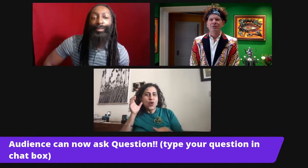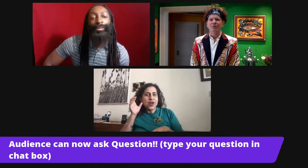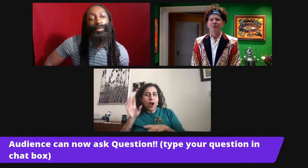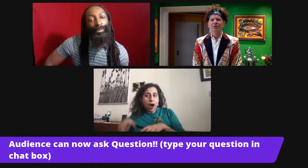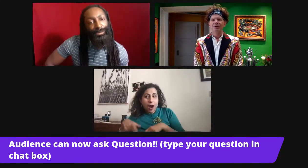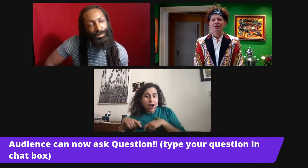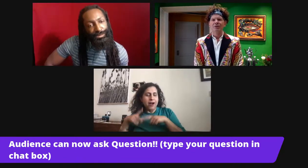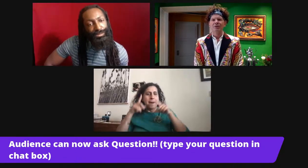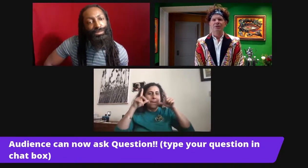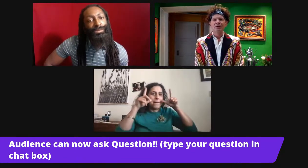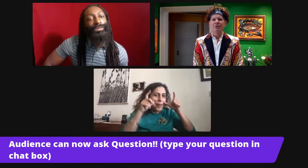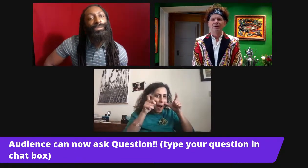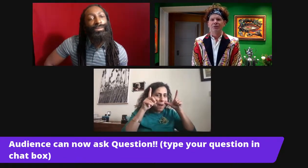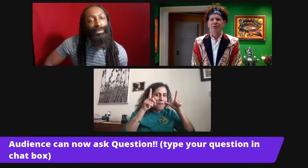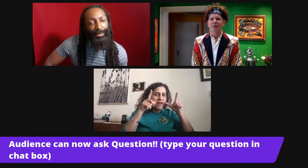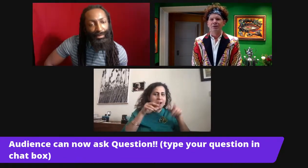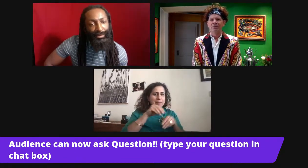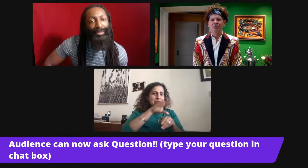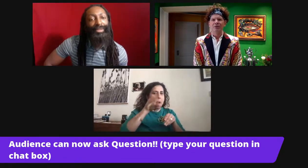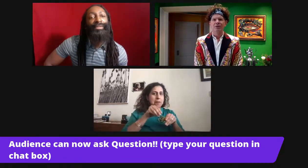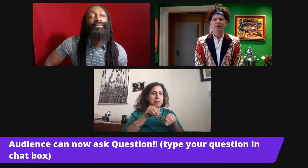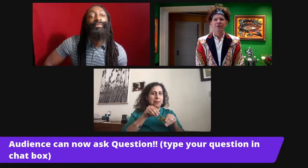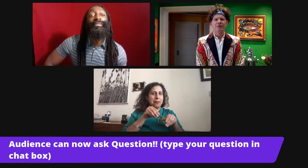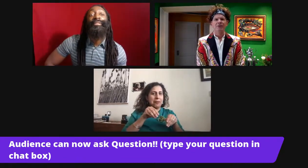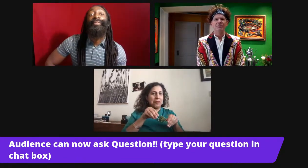That was the police radio.